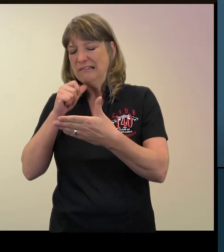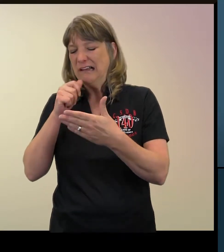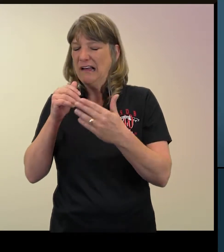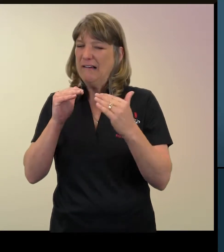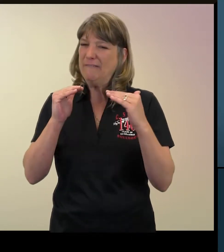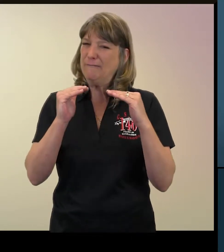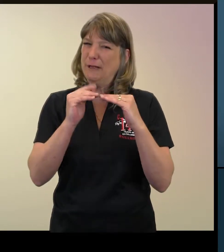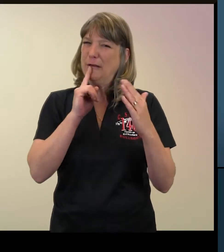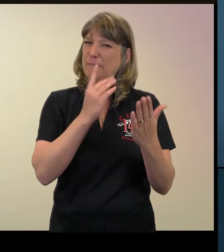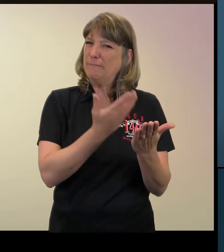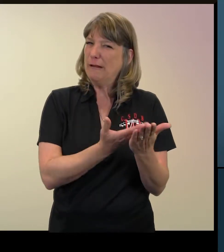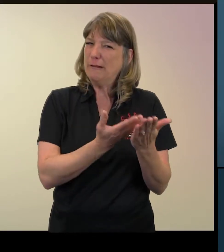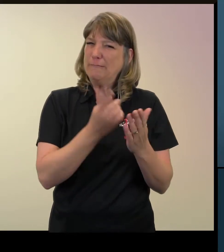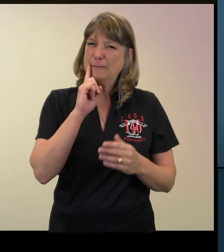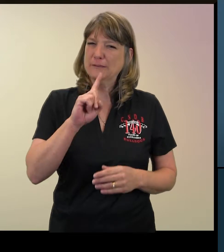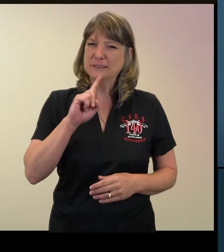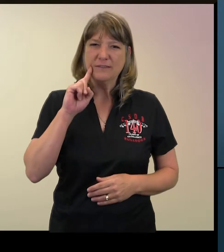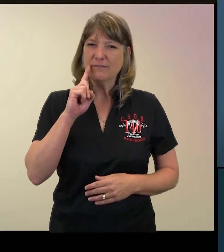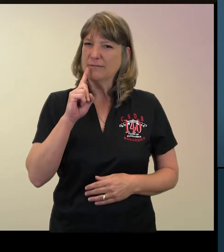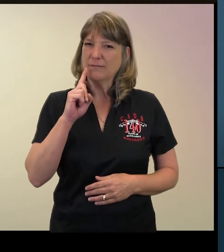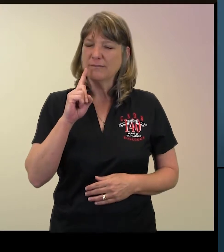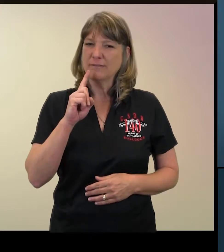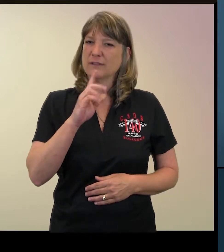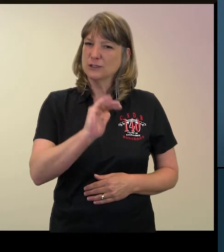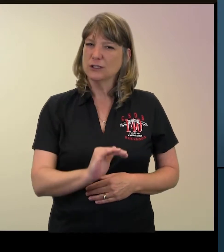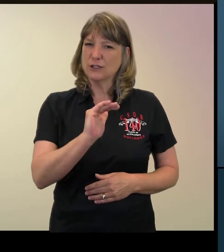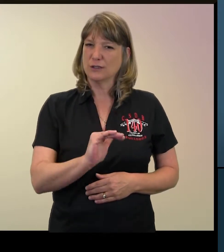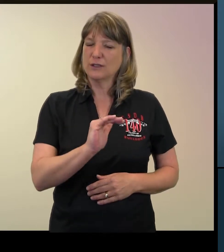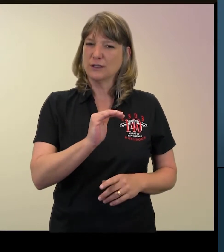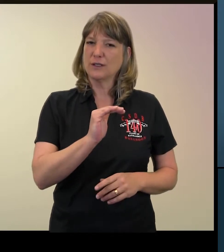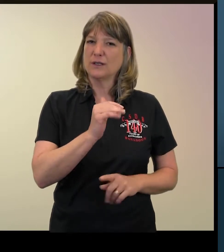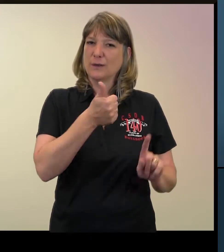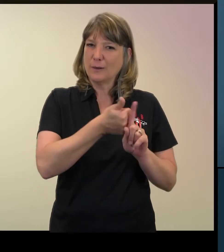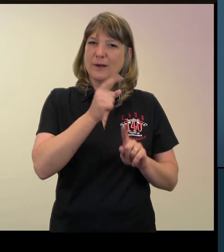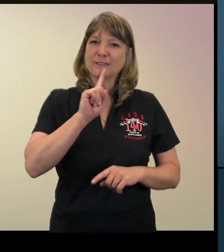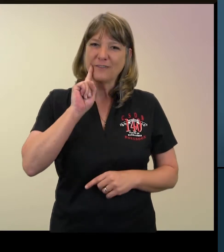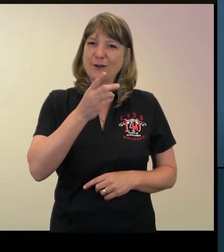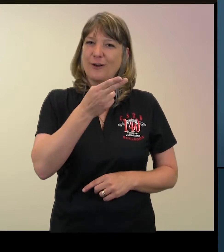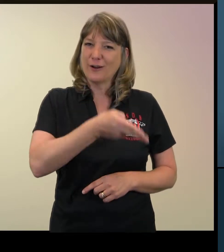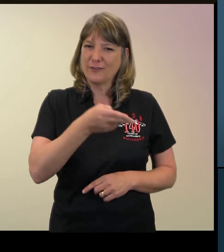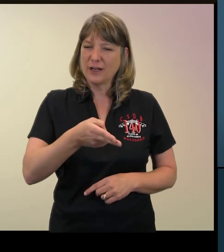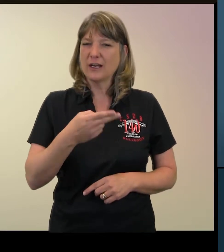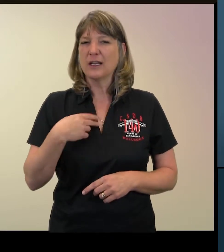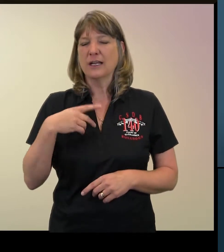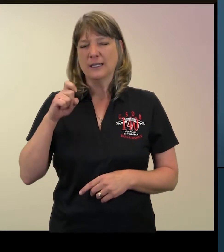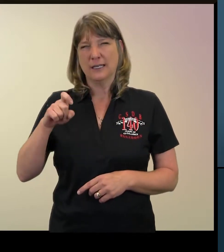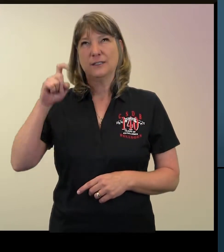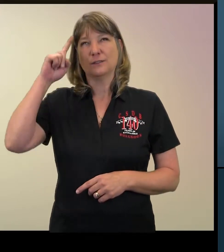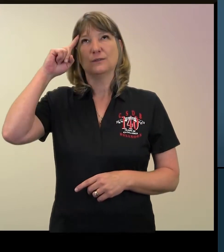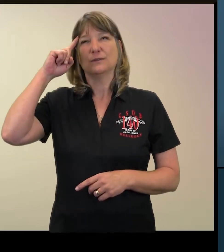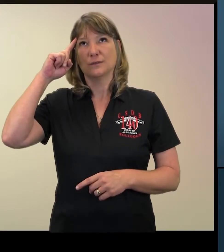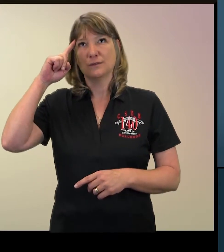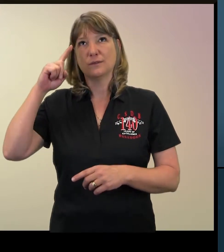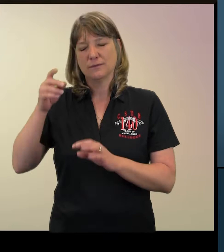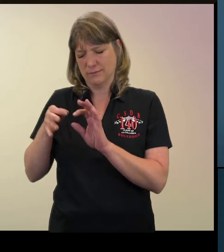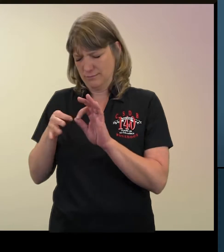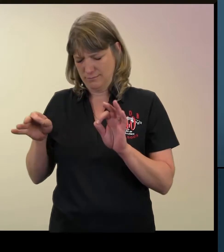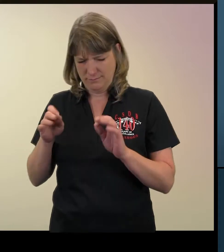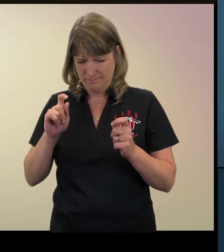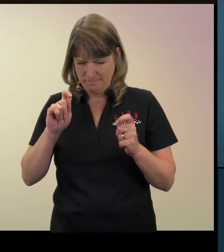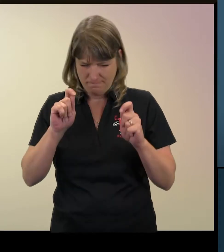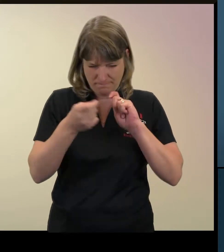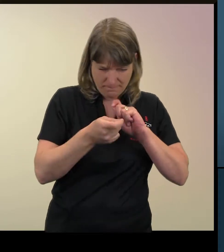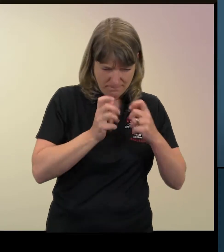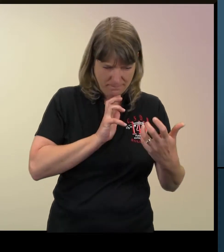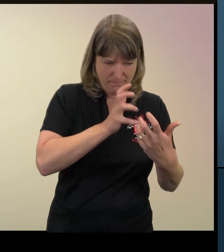not necessarily fair or valid for children who are deaf and hard of hearing, or have to be interpreted within a